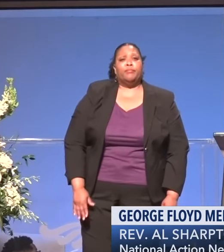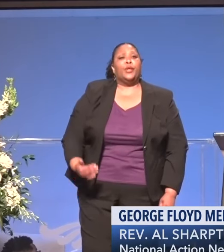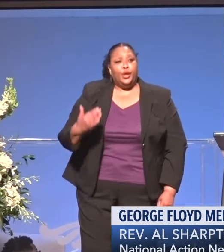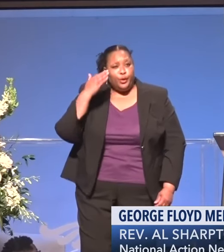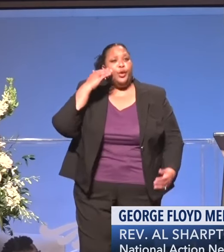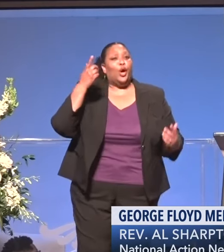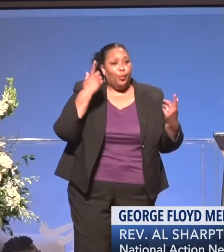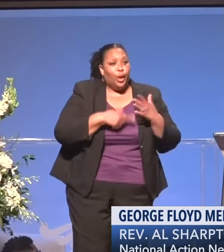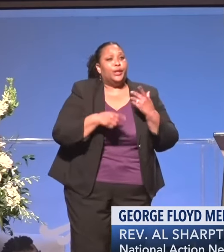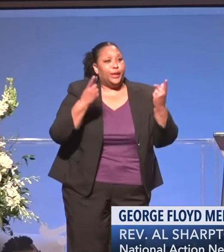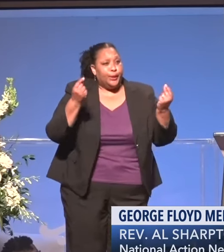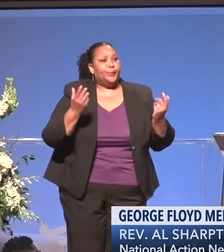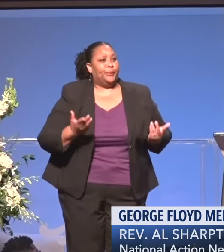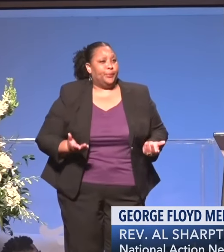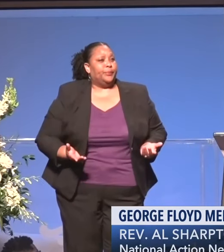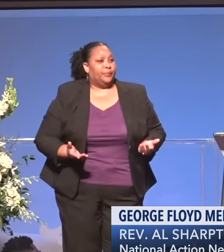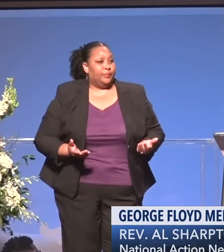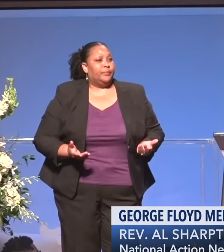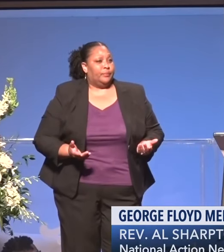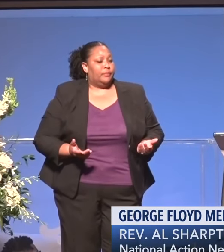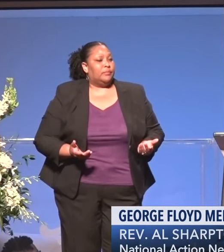You know what to do.